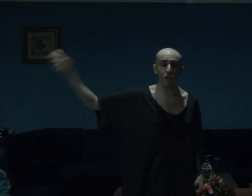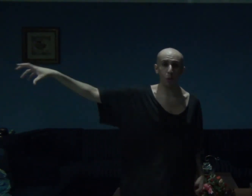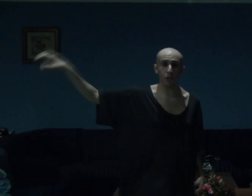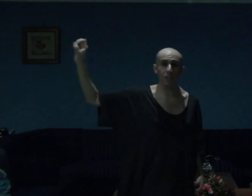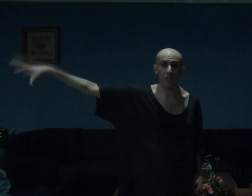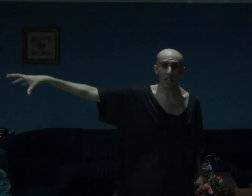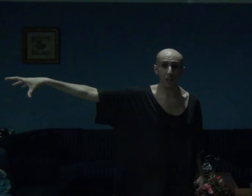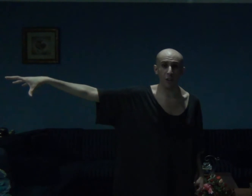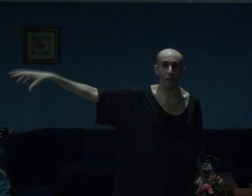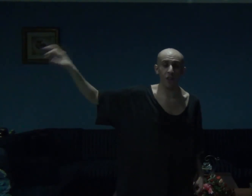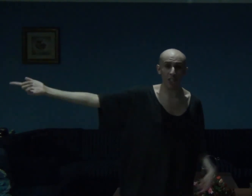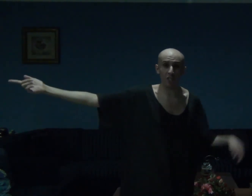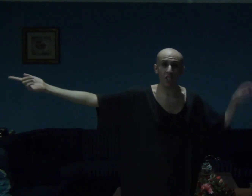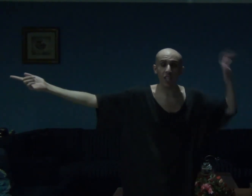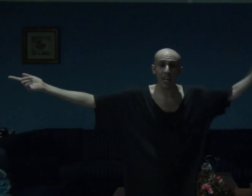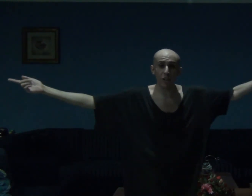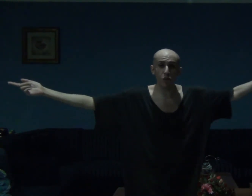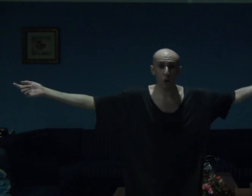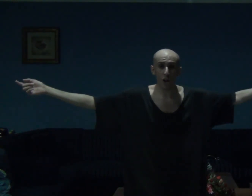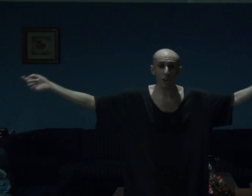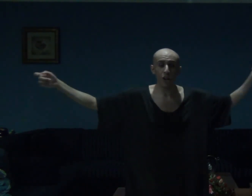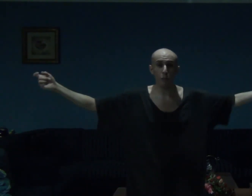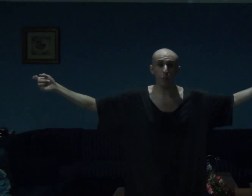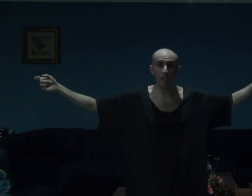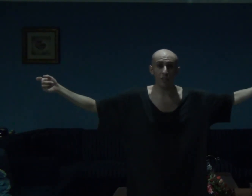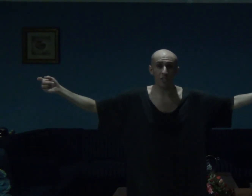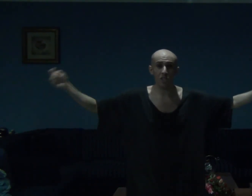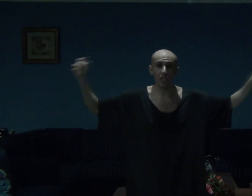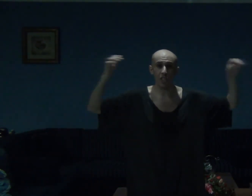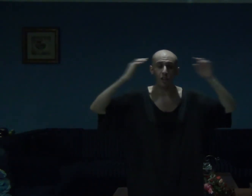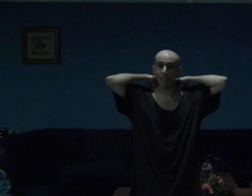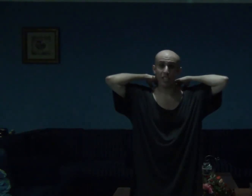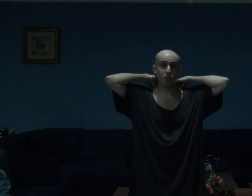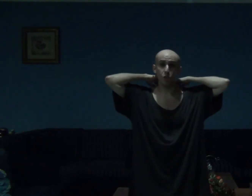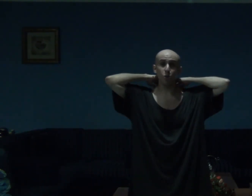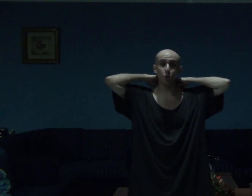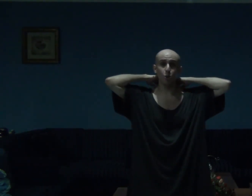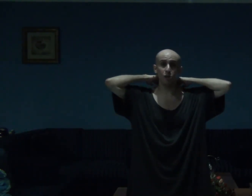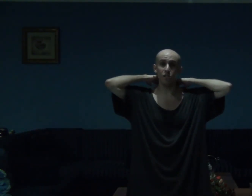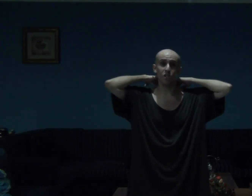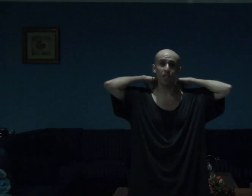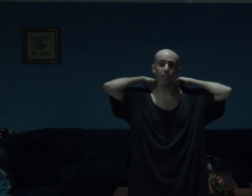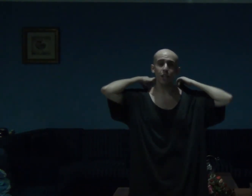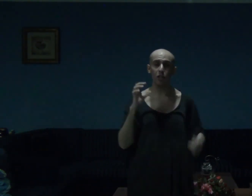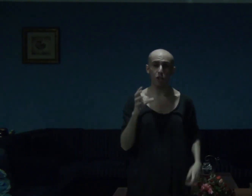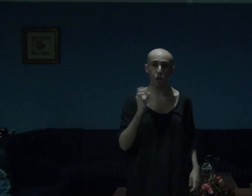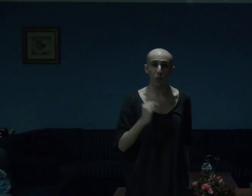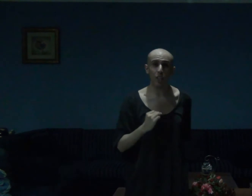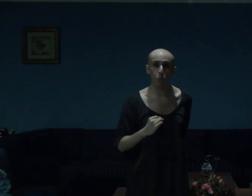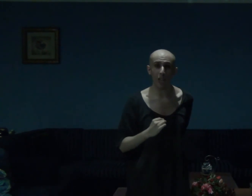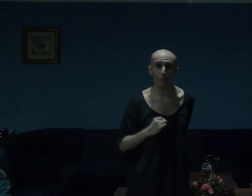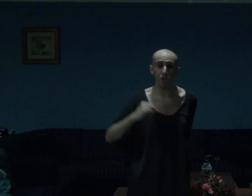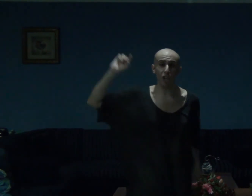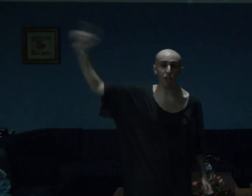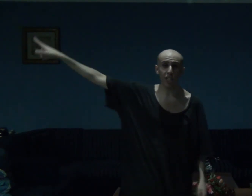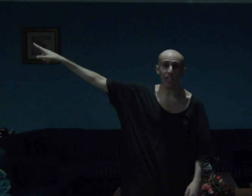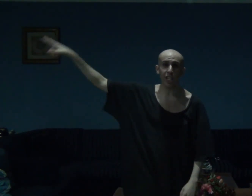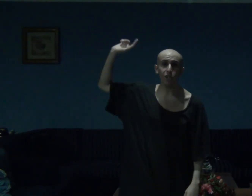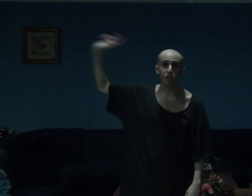both the death of Jessie and Ron, her beloved son, and that's so cool to see because Rick Grimes, unlike in the